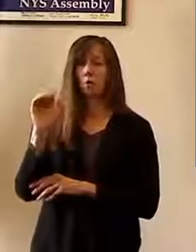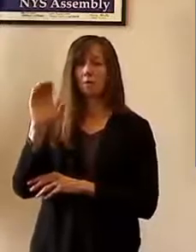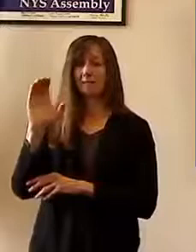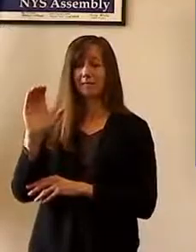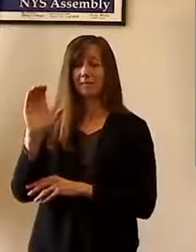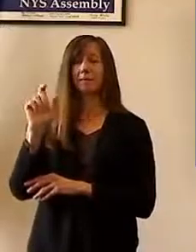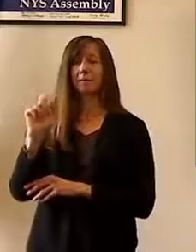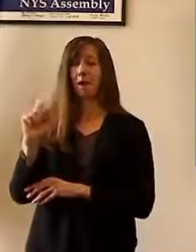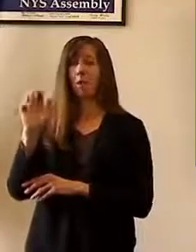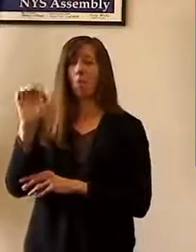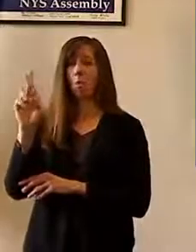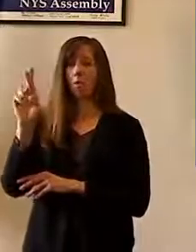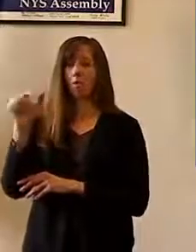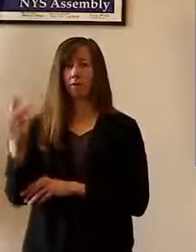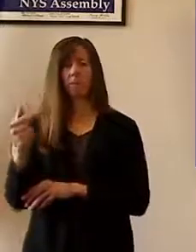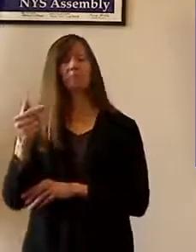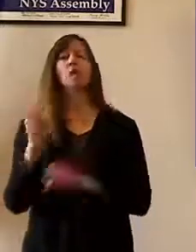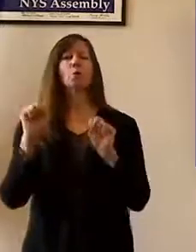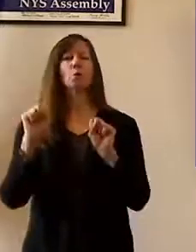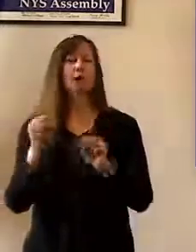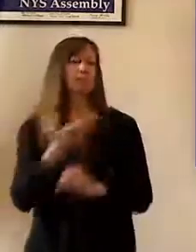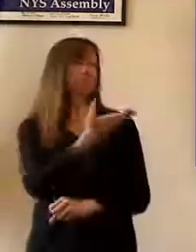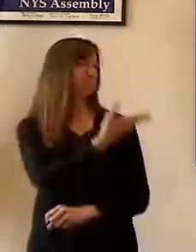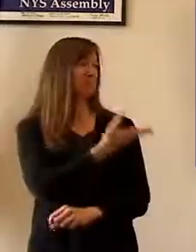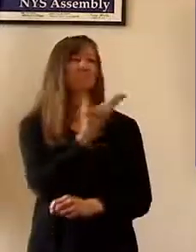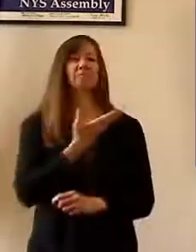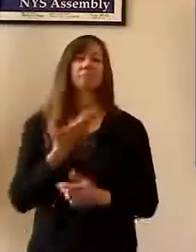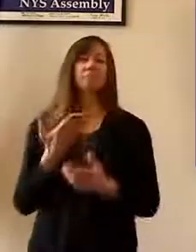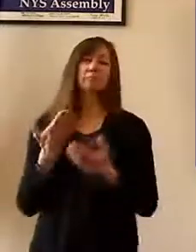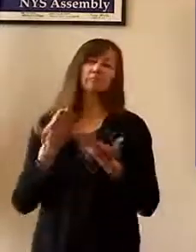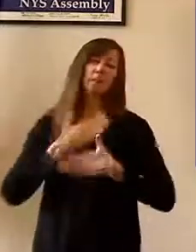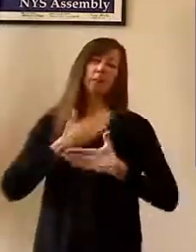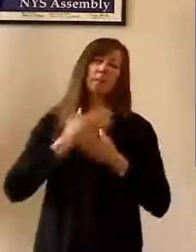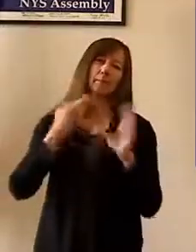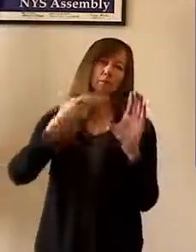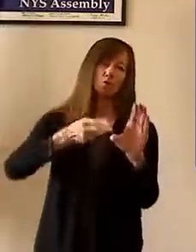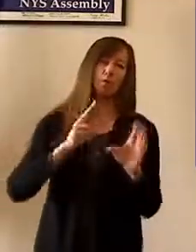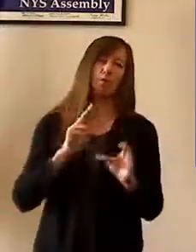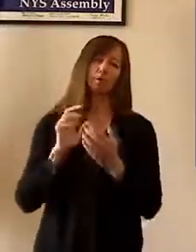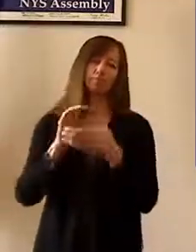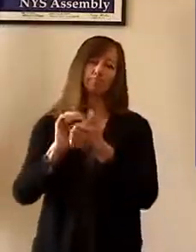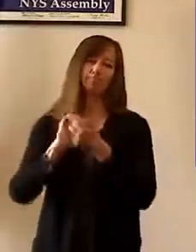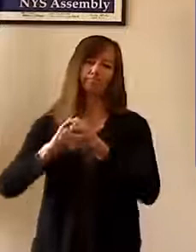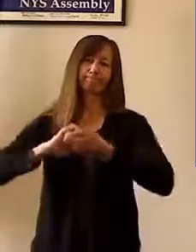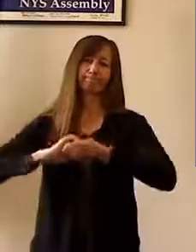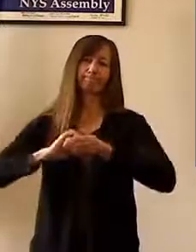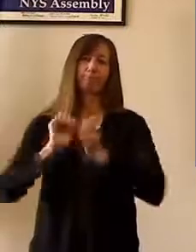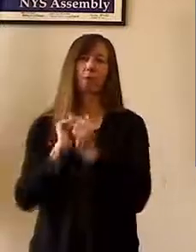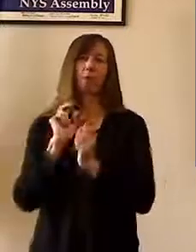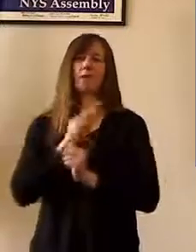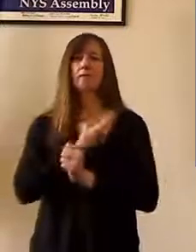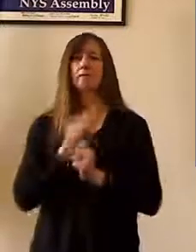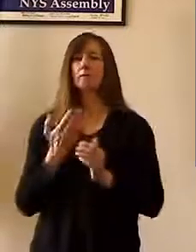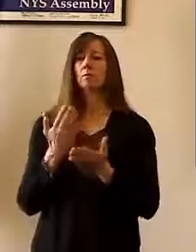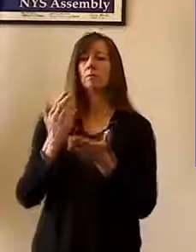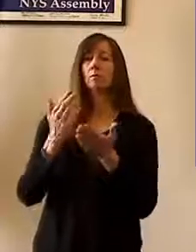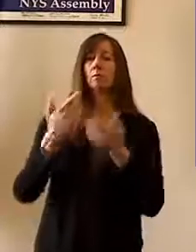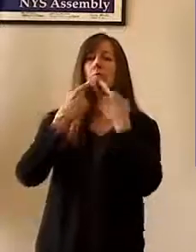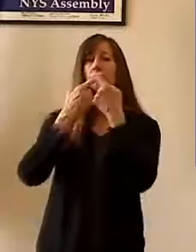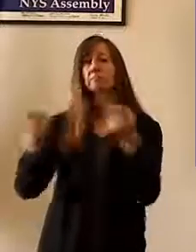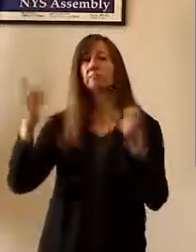dcrcoc.org. Happy to have you join us for that presentation. We'll be talking a little bit about our work to provide assistance to small businesses as we move